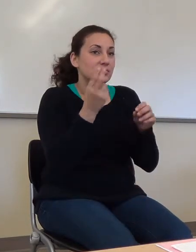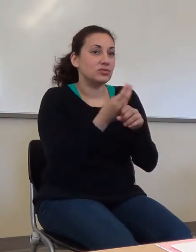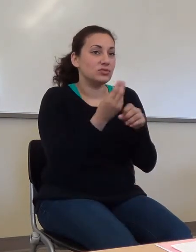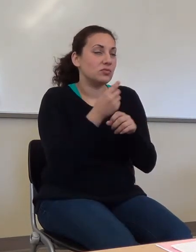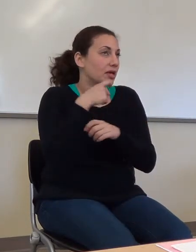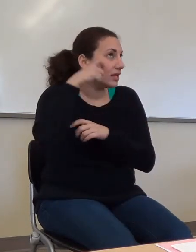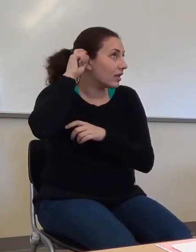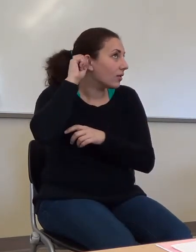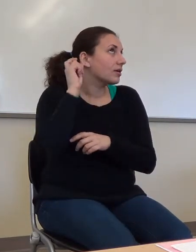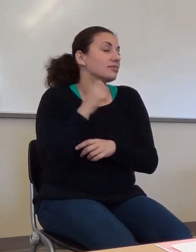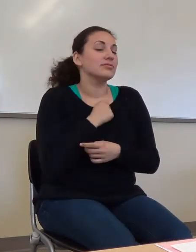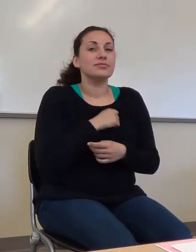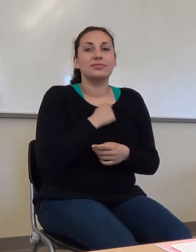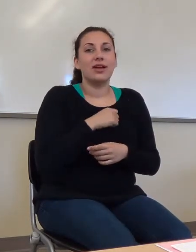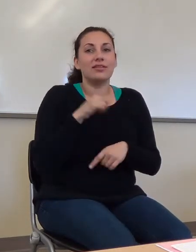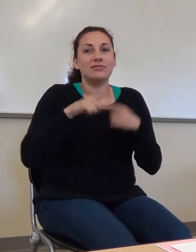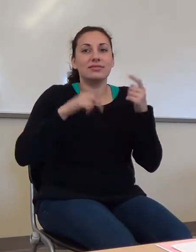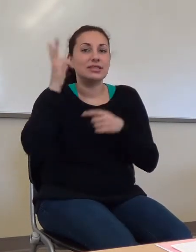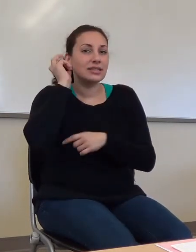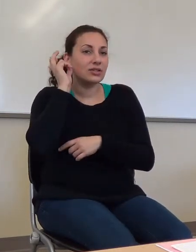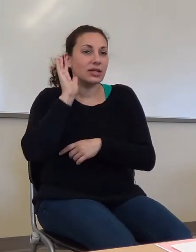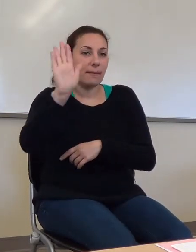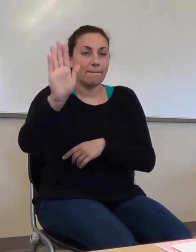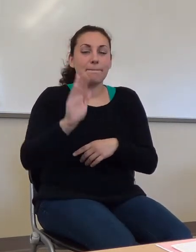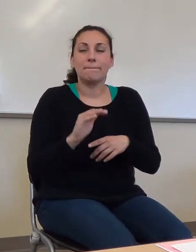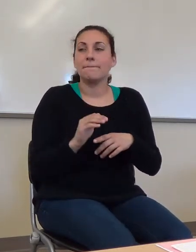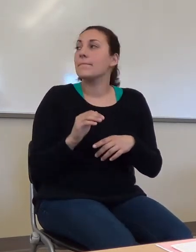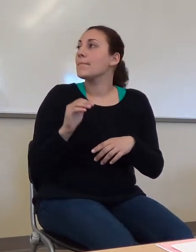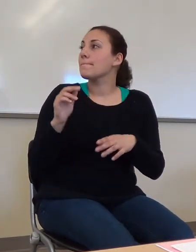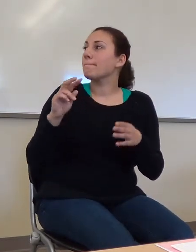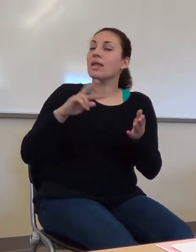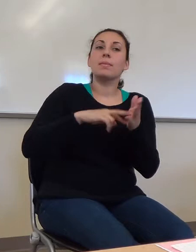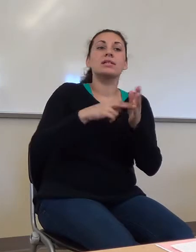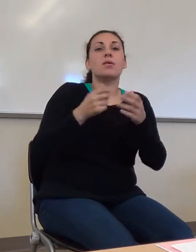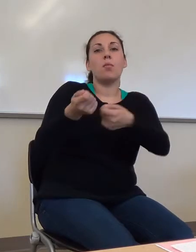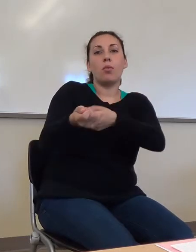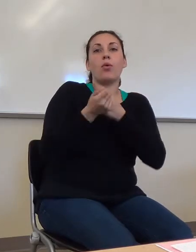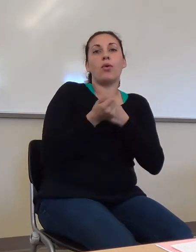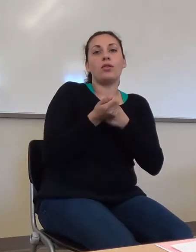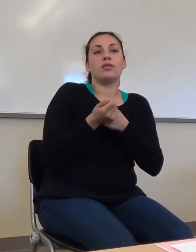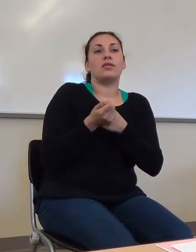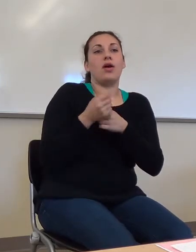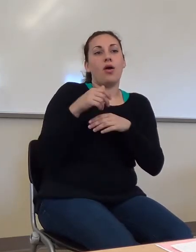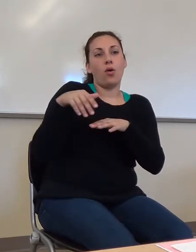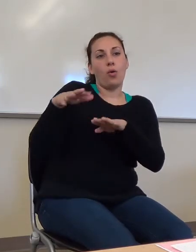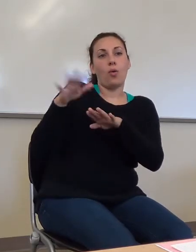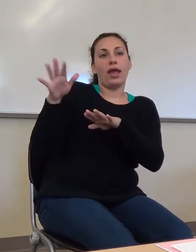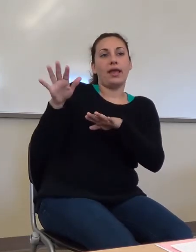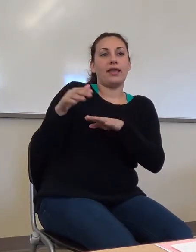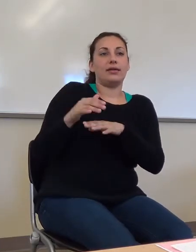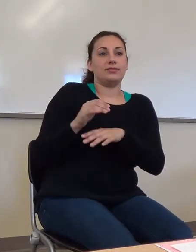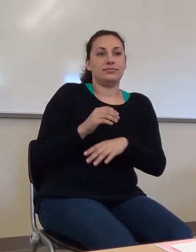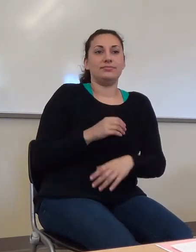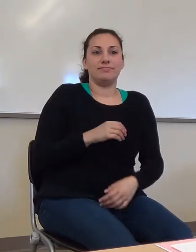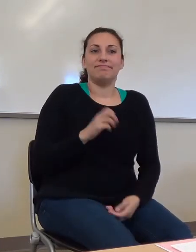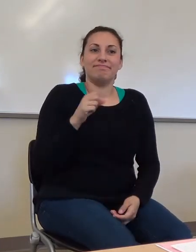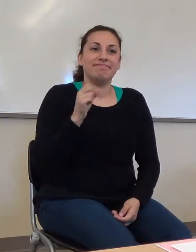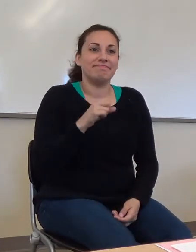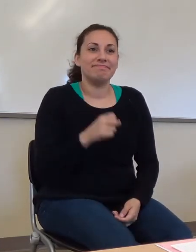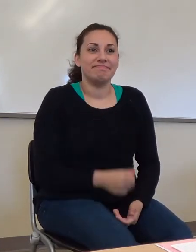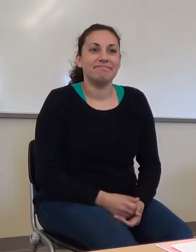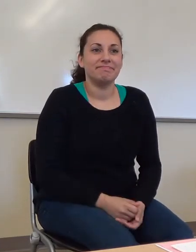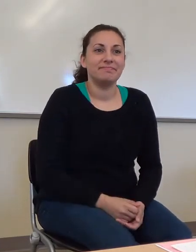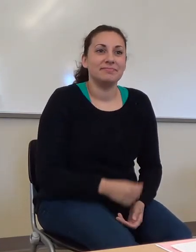are saying things they don't hear. Yeah, so this means pull away or pull out. Okay? So